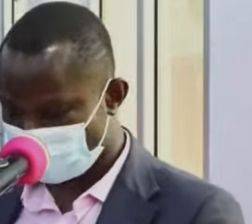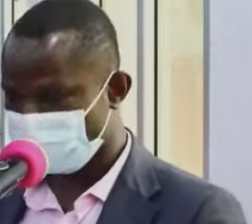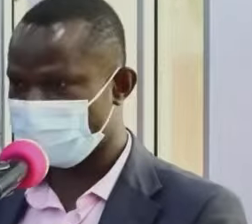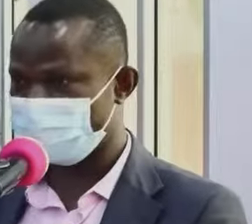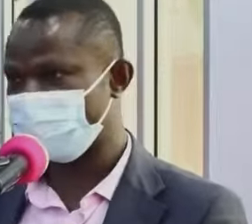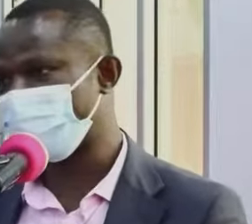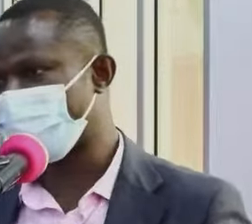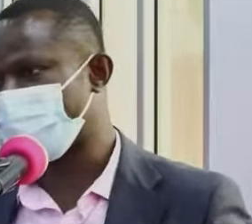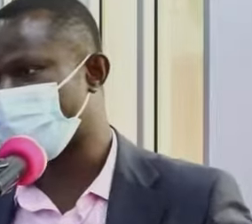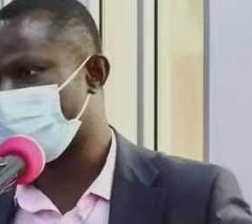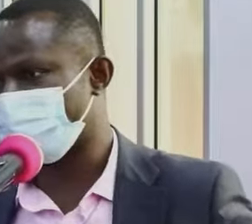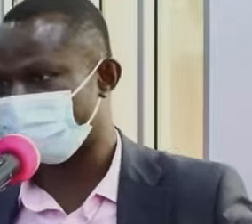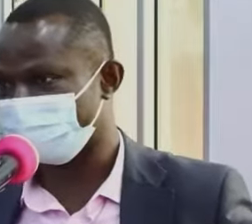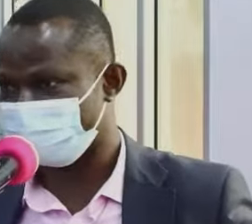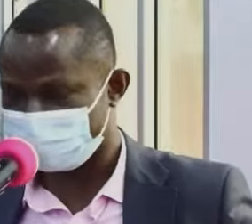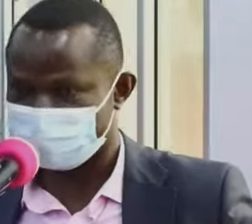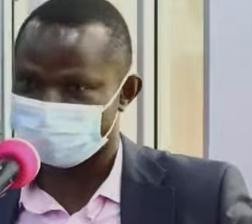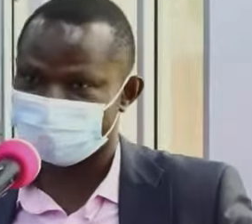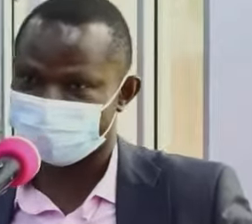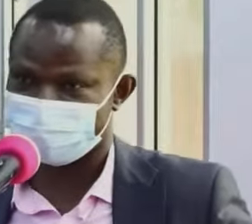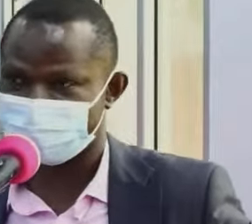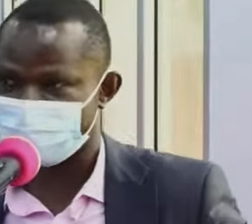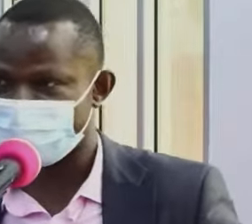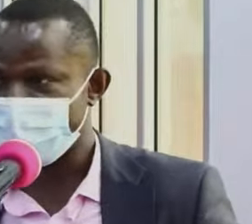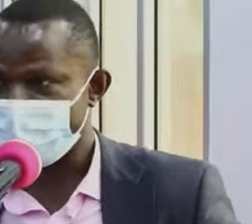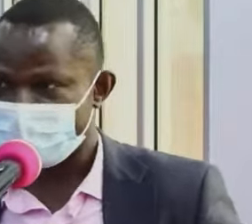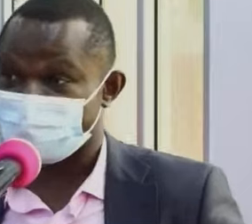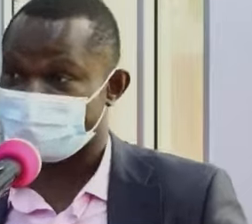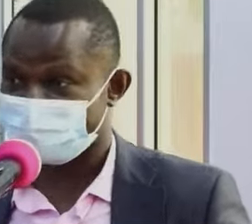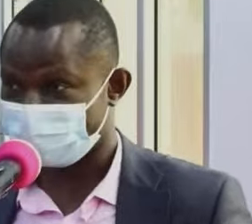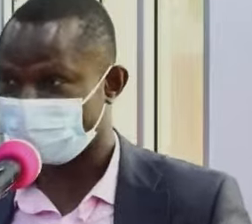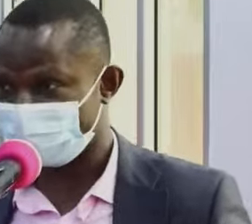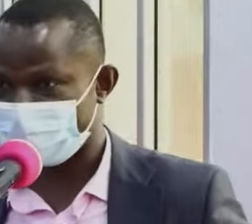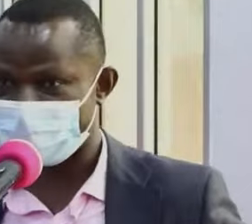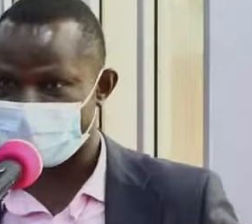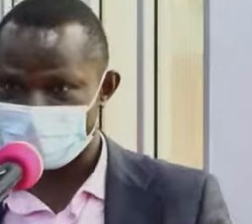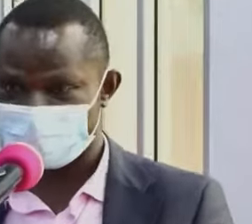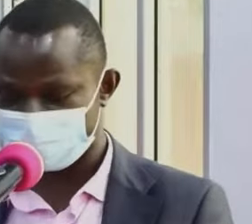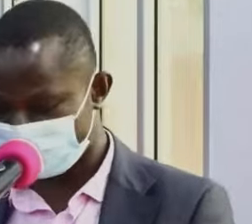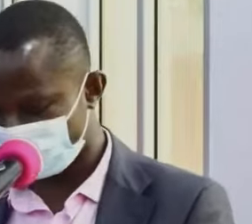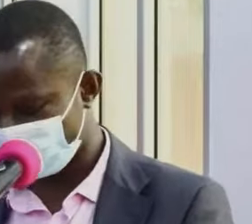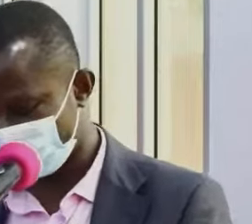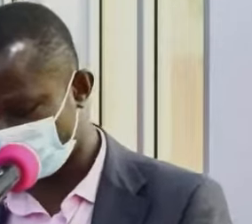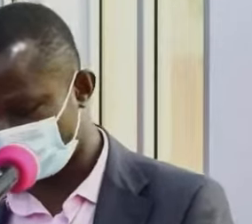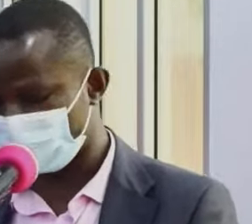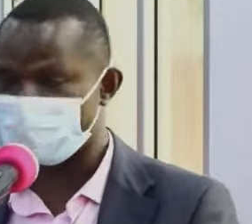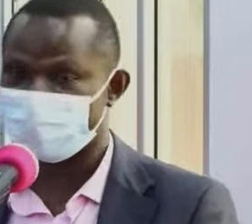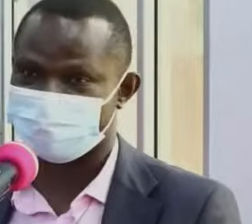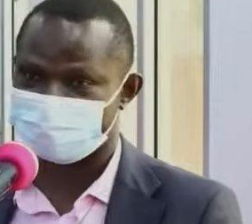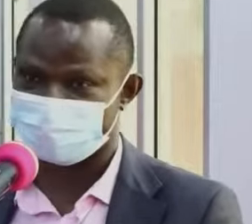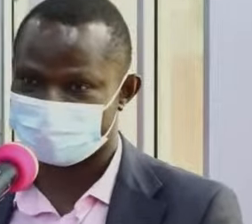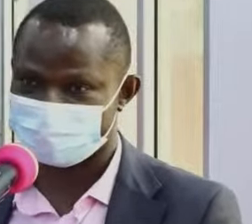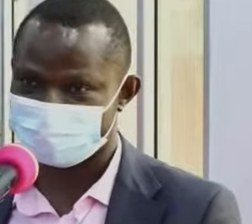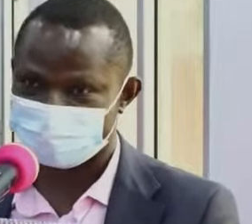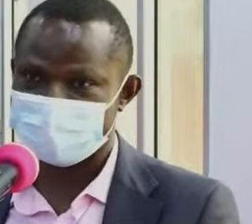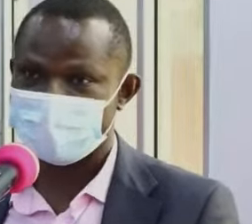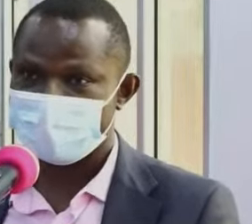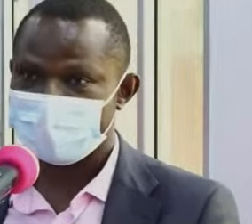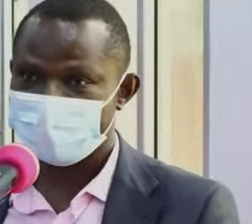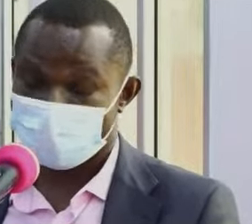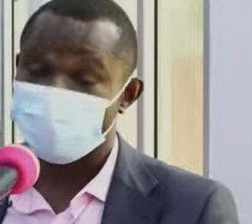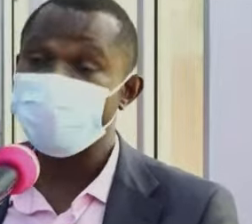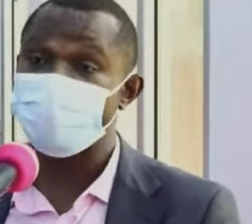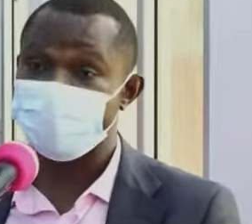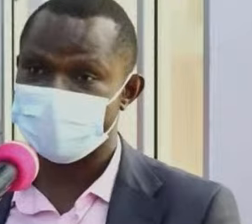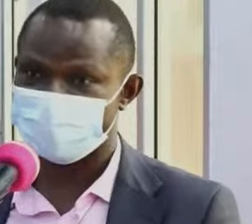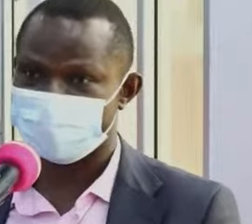According to Environmental Justice Foundation, this NGO interested in fishing sector. How are you dealing with this illegal fishing activities? The amount